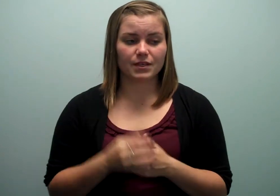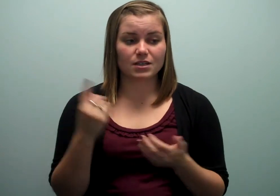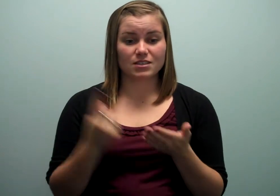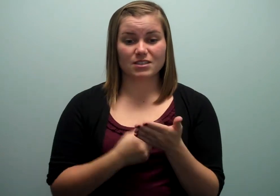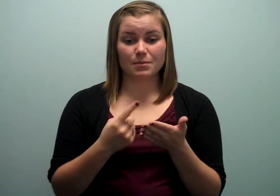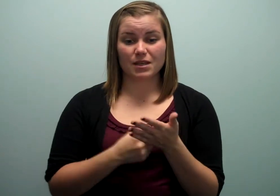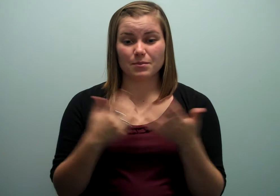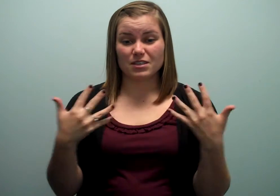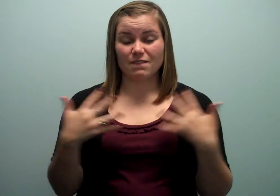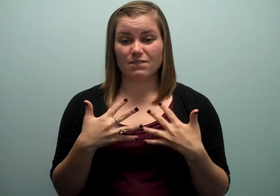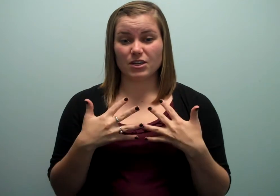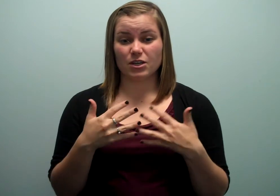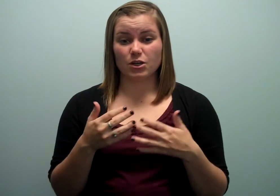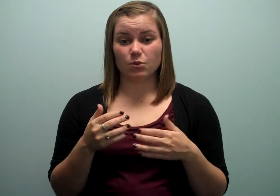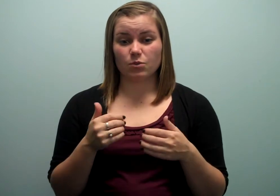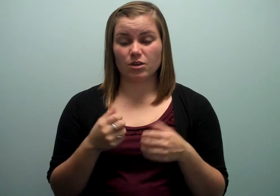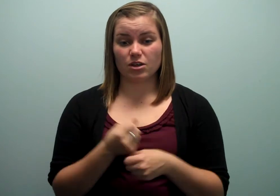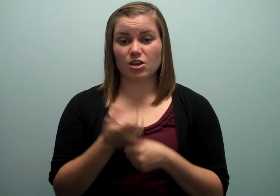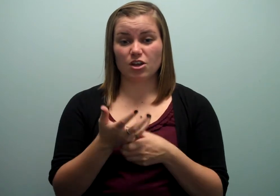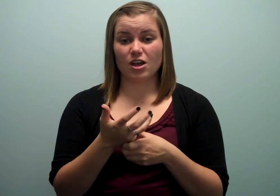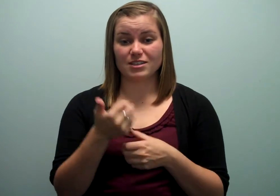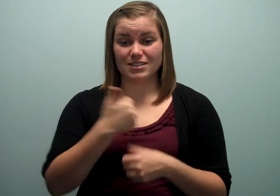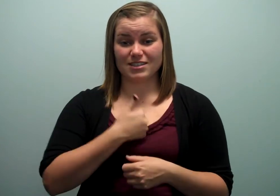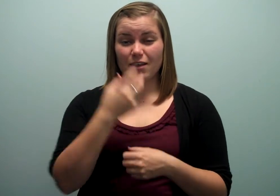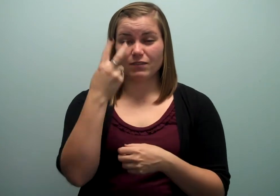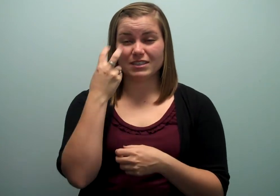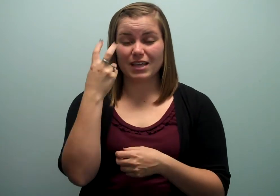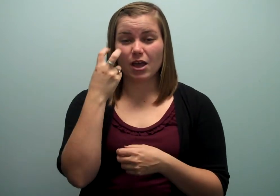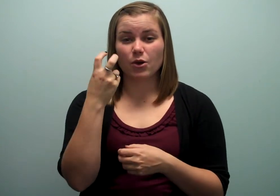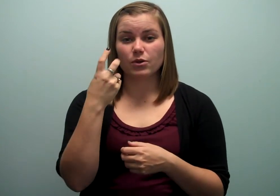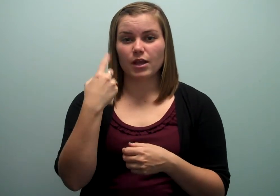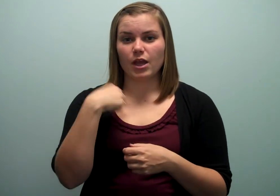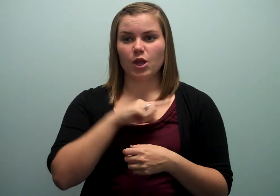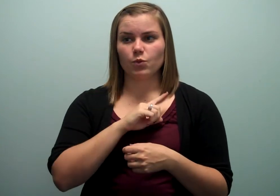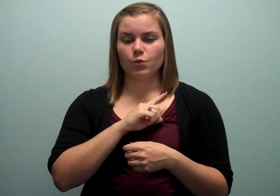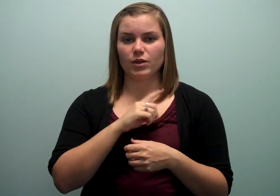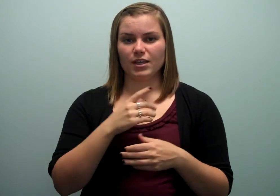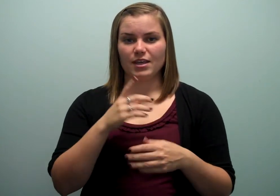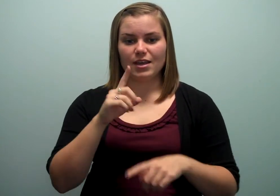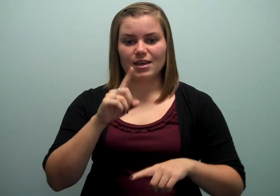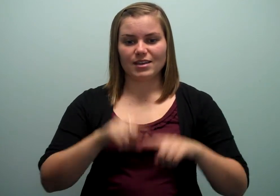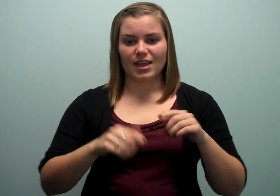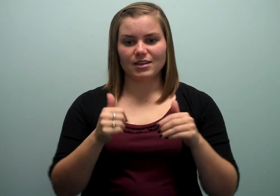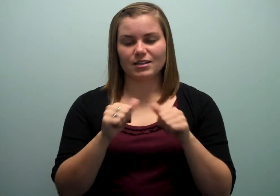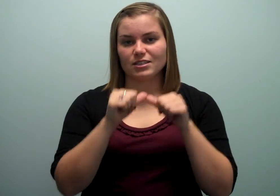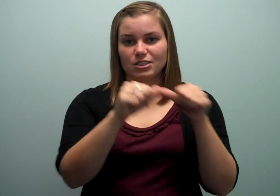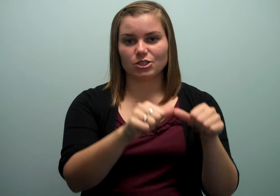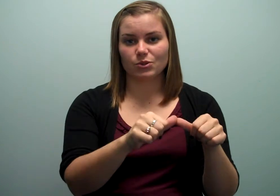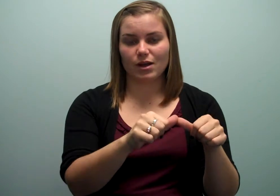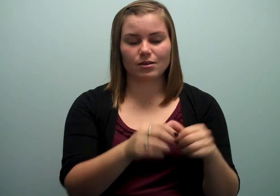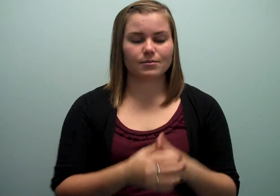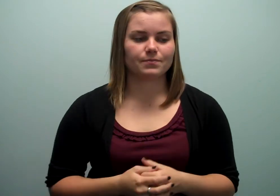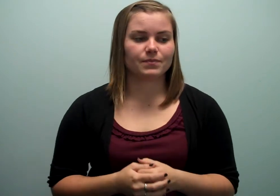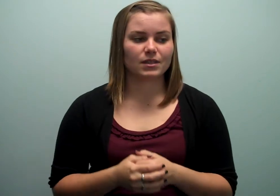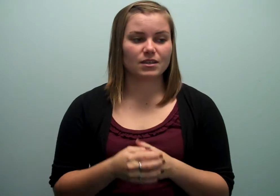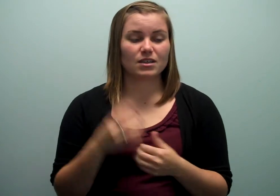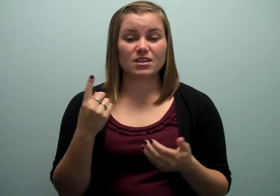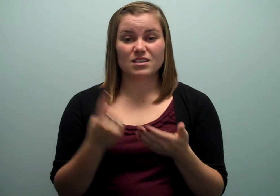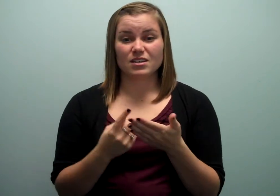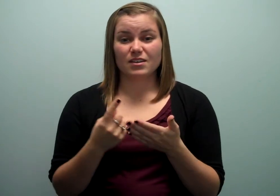induces enough self-doubt that it actually prevents us from moving ahead. We allow the fear to immobilize